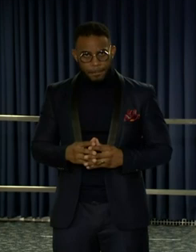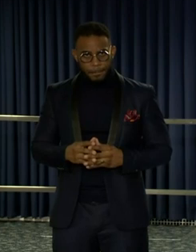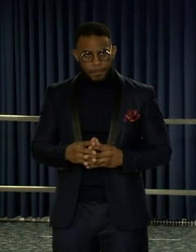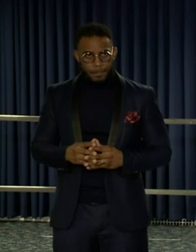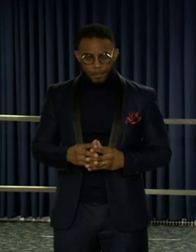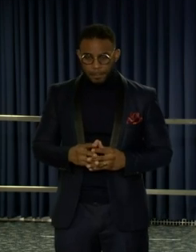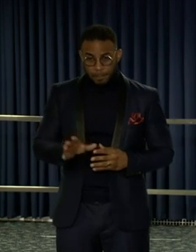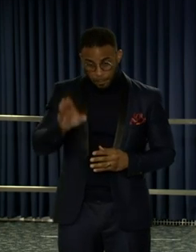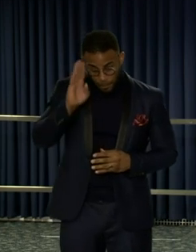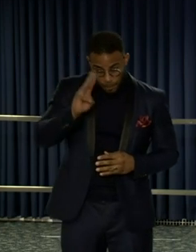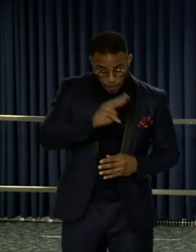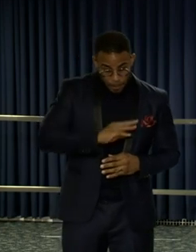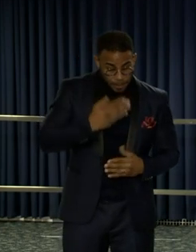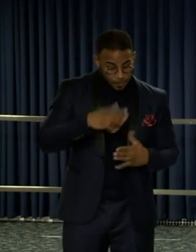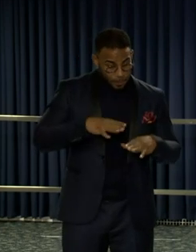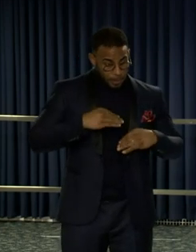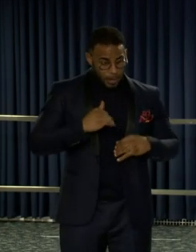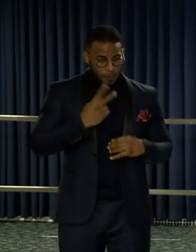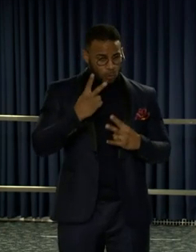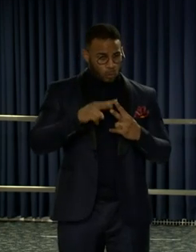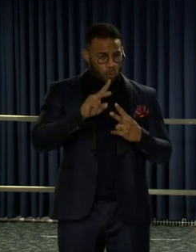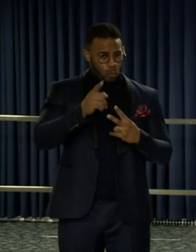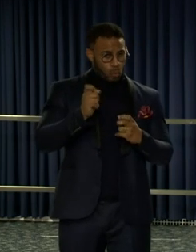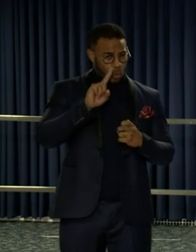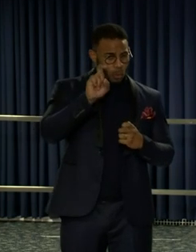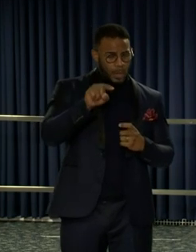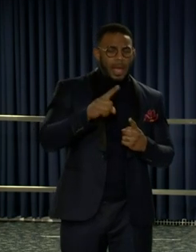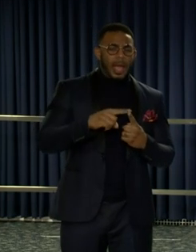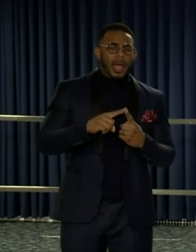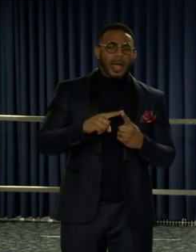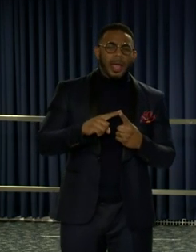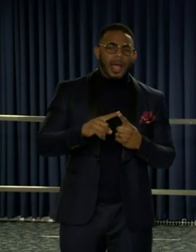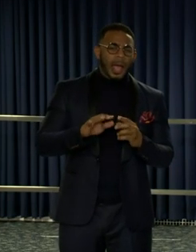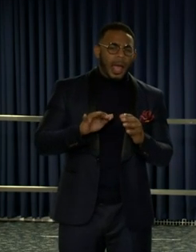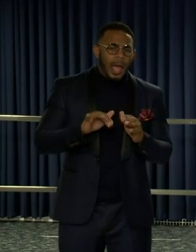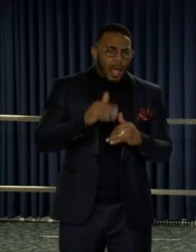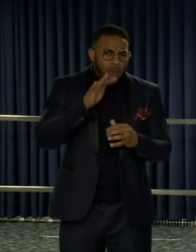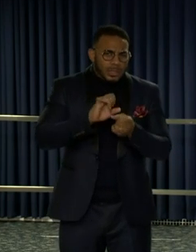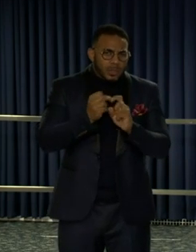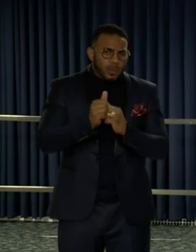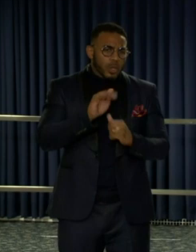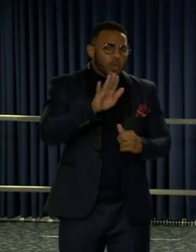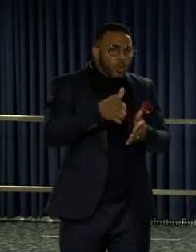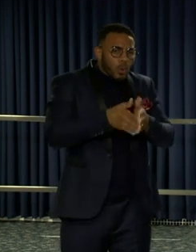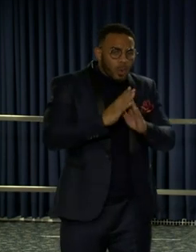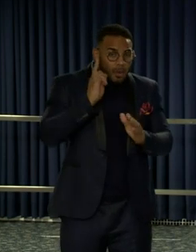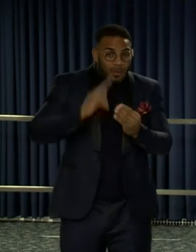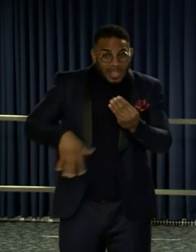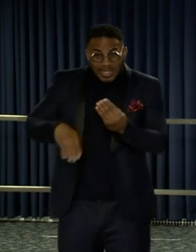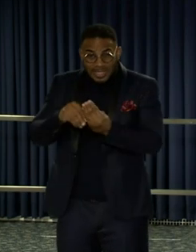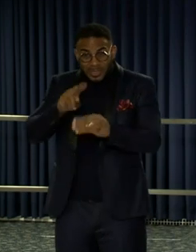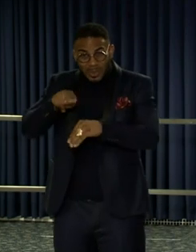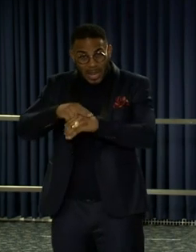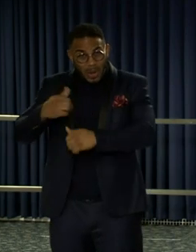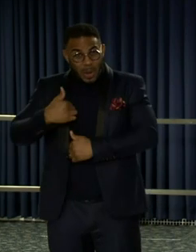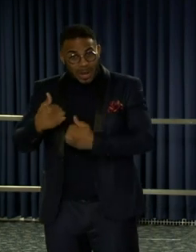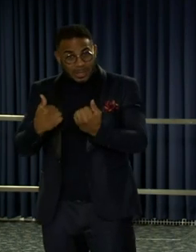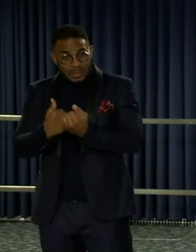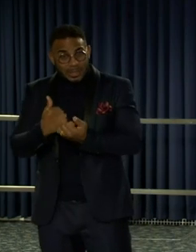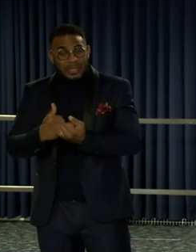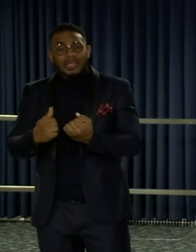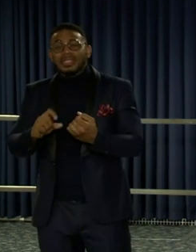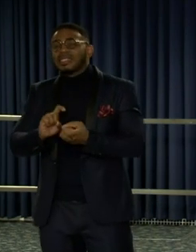Hey, Mayor, thanks for taking the question. I got two quick ones. How would the situation with your request for additional National Guard assistance